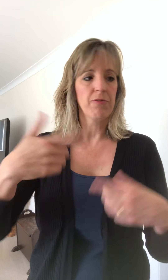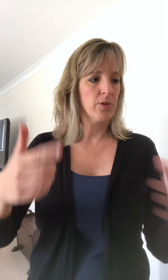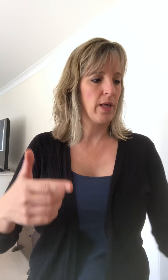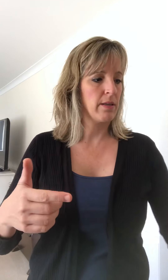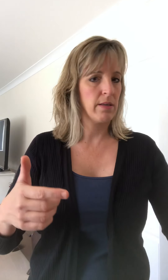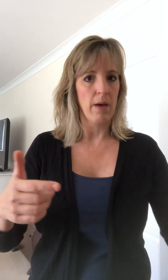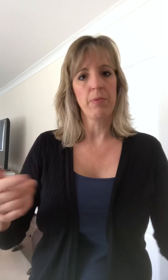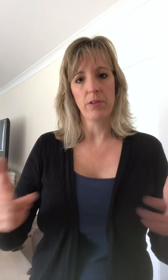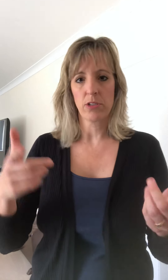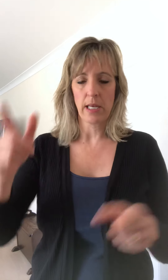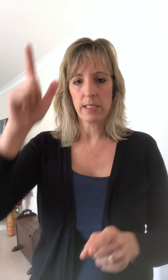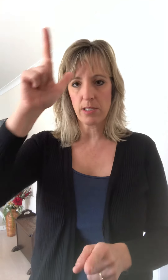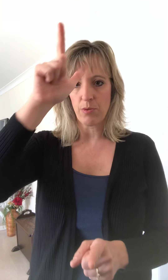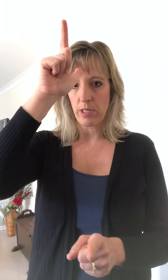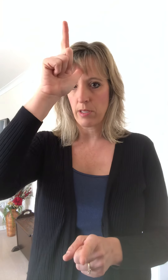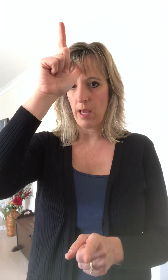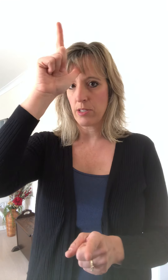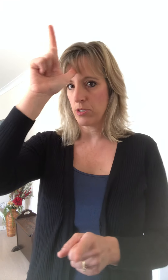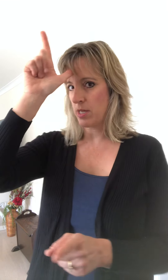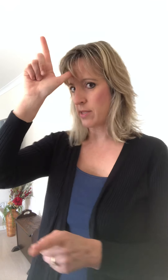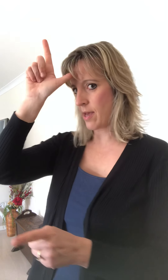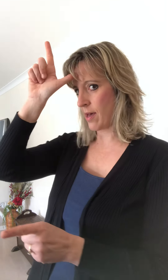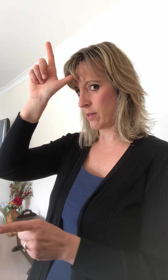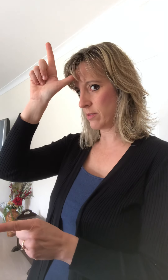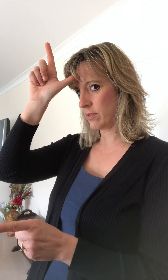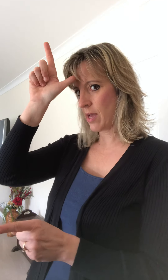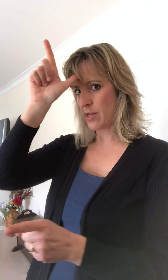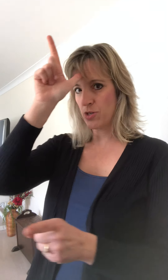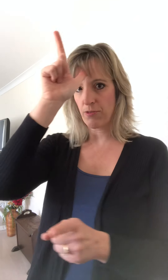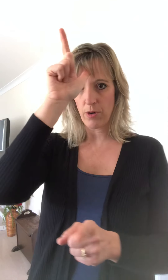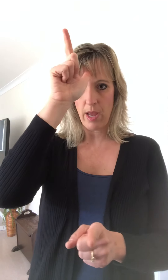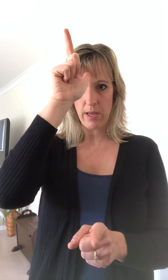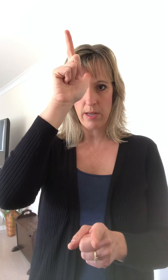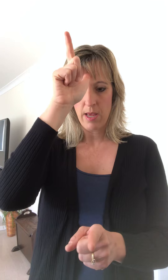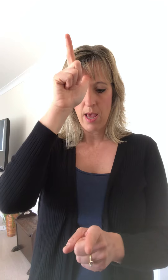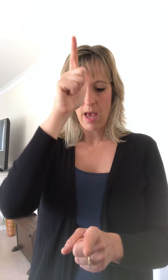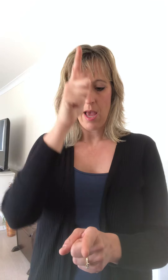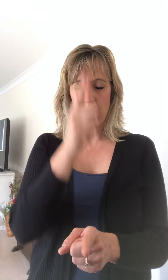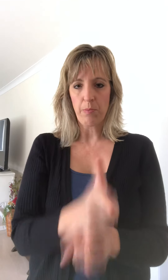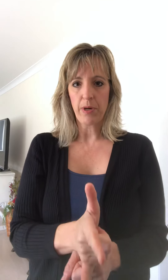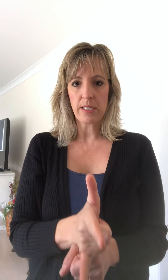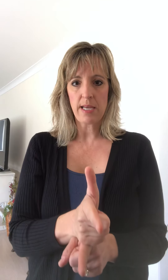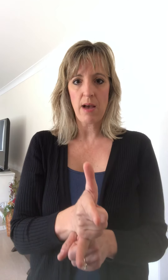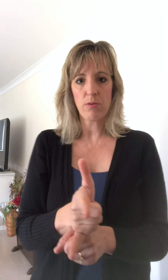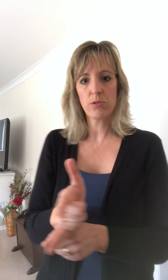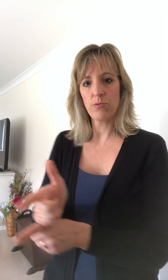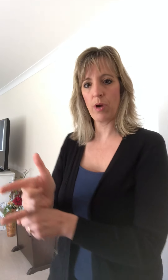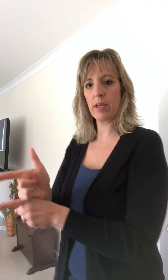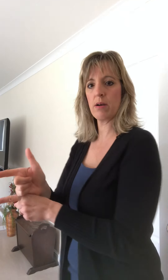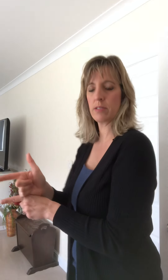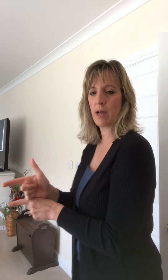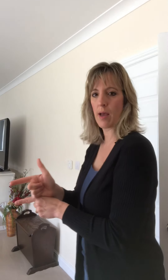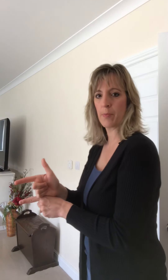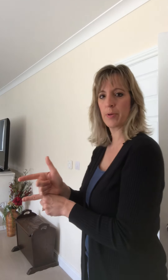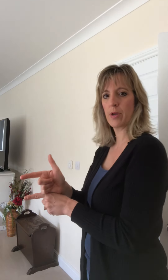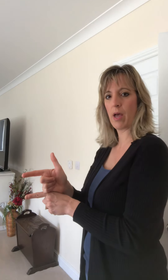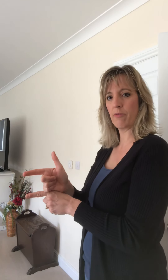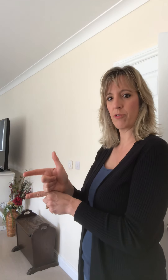for brother, like sister was, okay? So you take the L at your forehead and you bring it down right on top of your